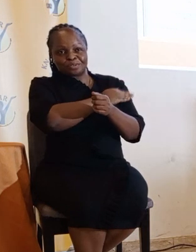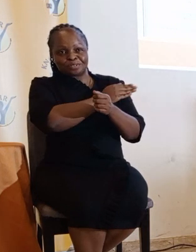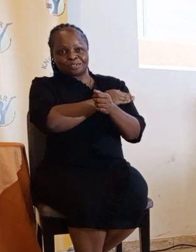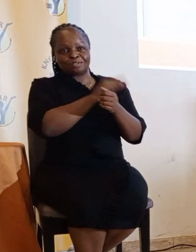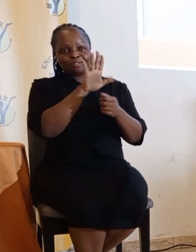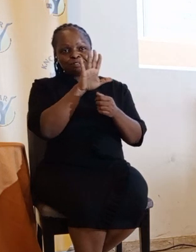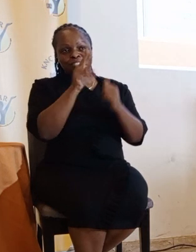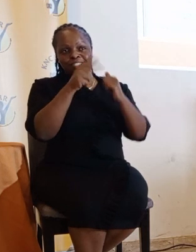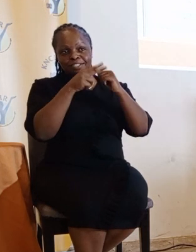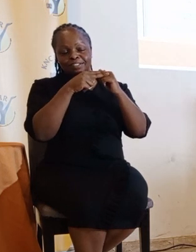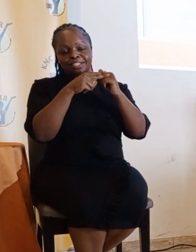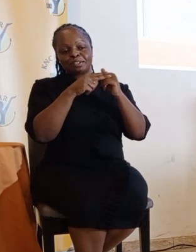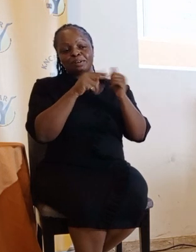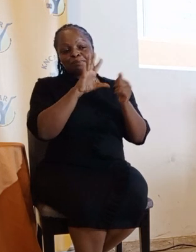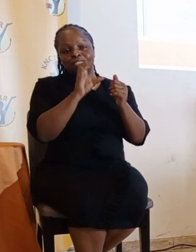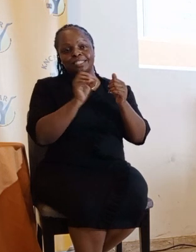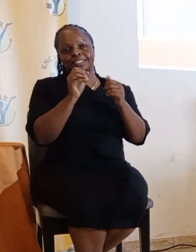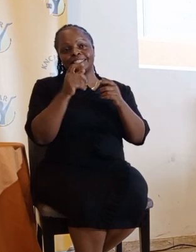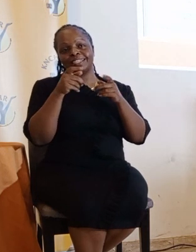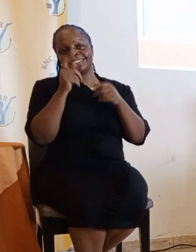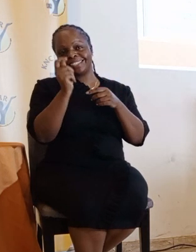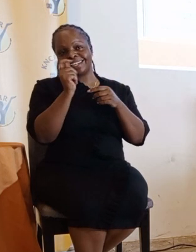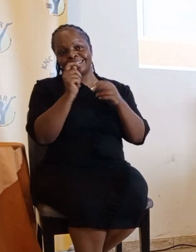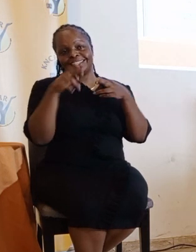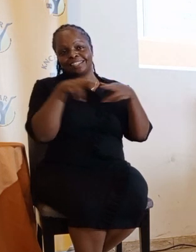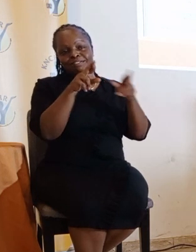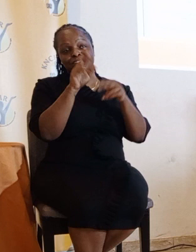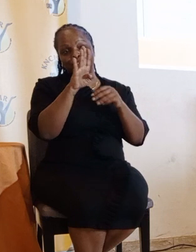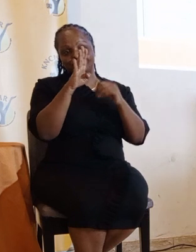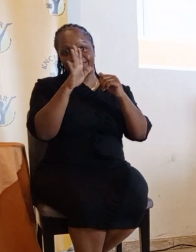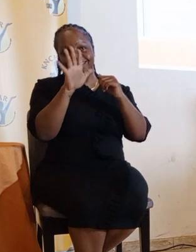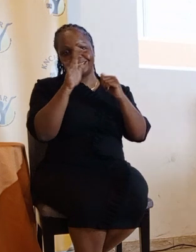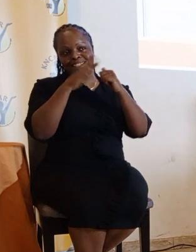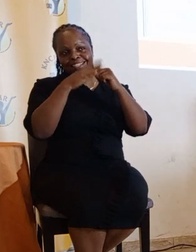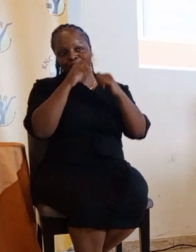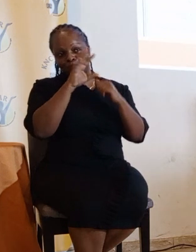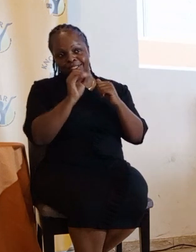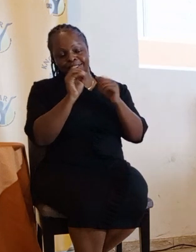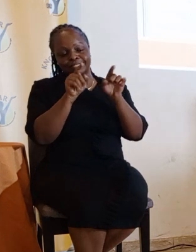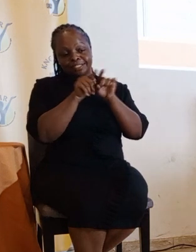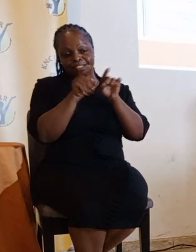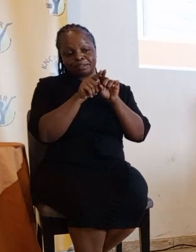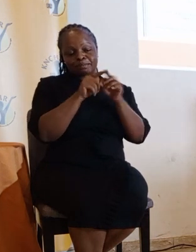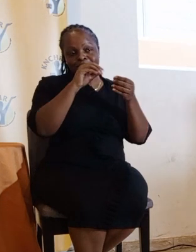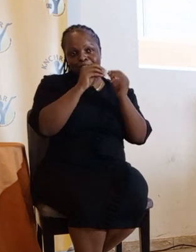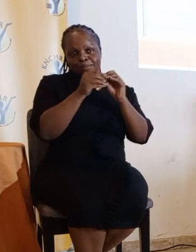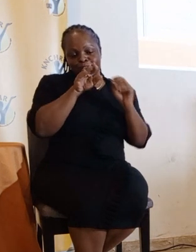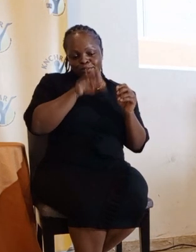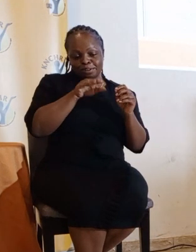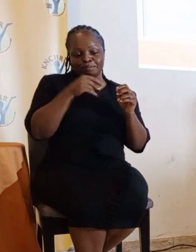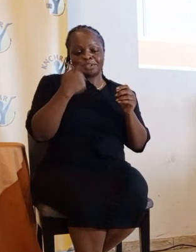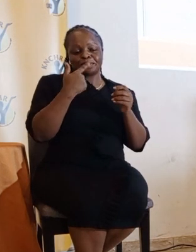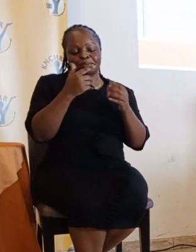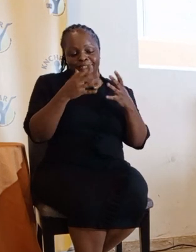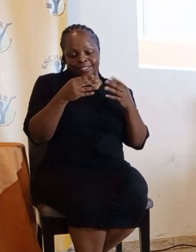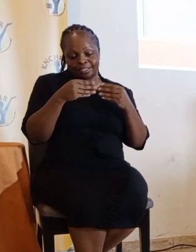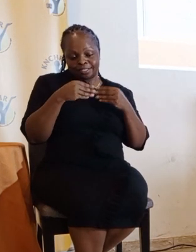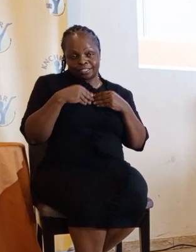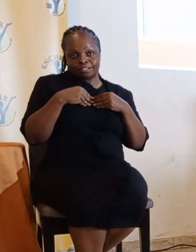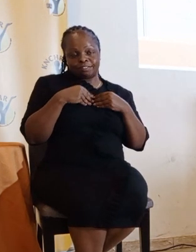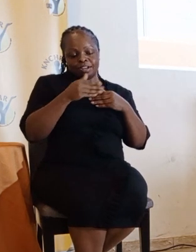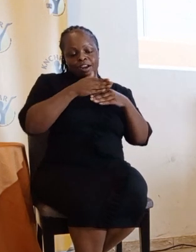57%, and Tana River at 59%. Of concern also is the number of women who receive postnatal